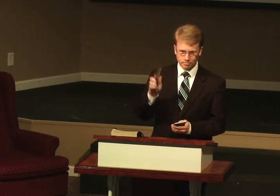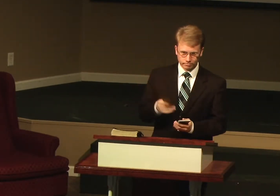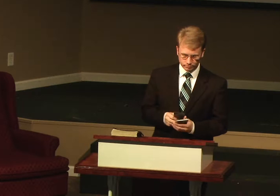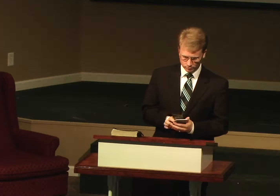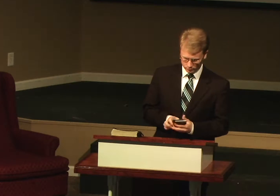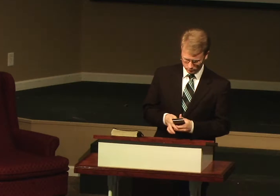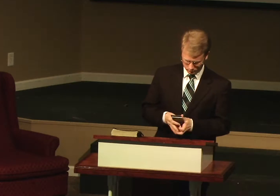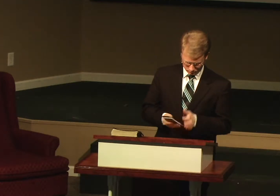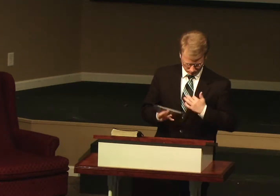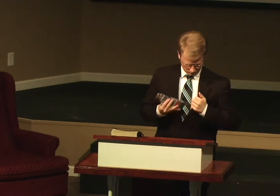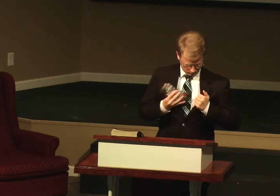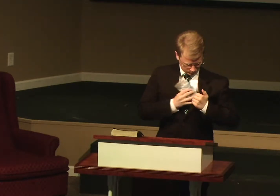pick up later on.